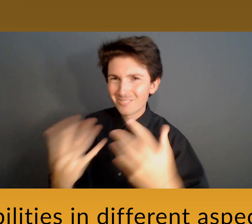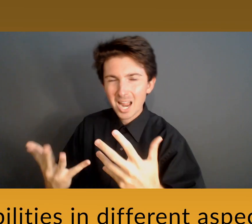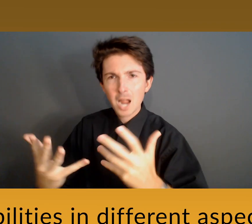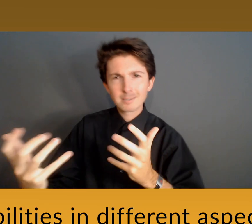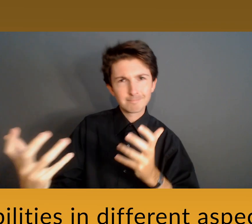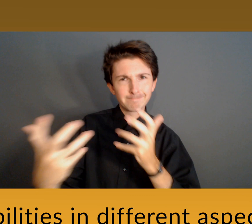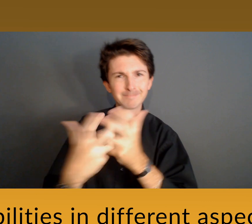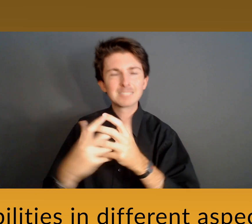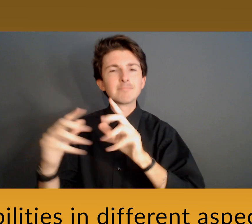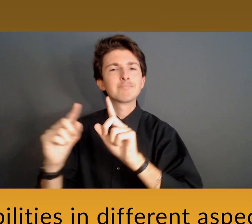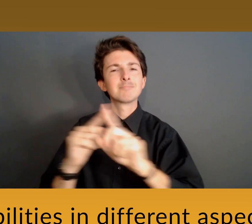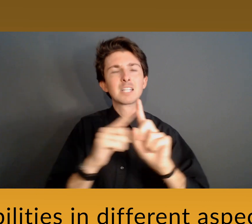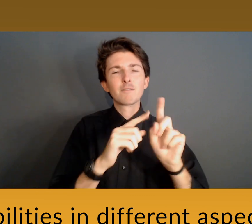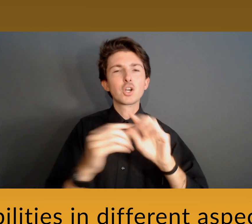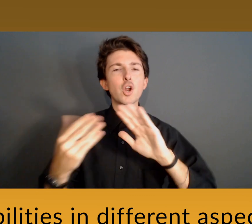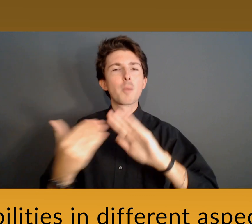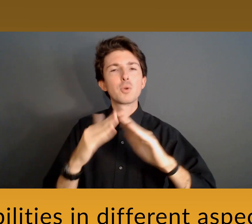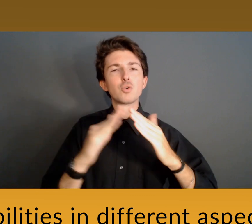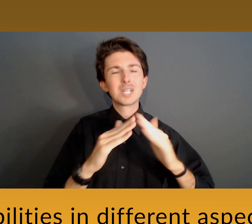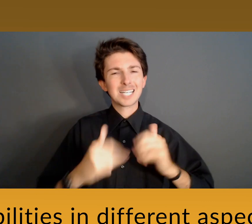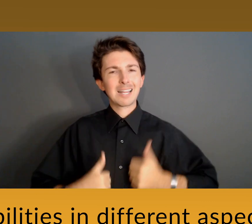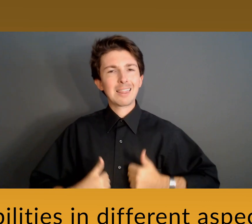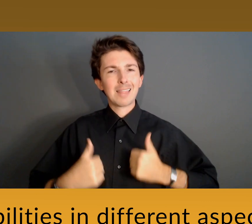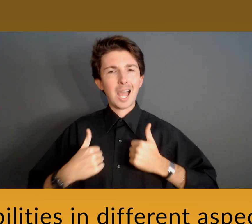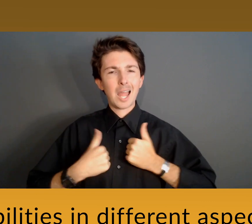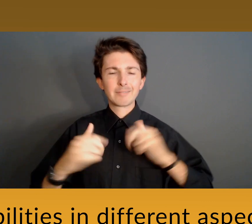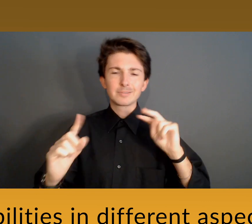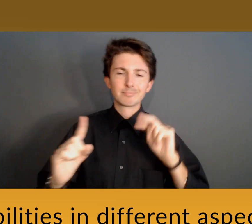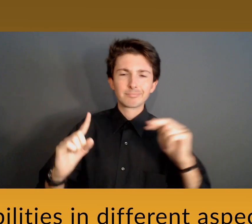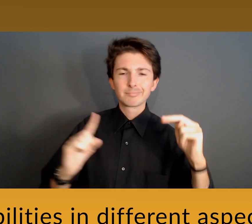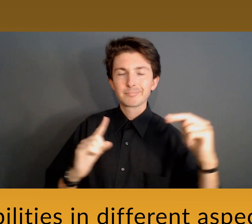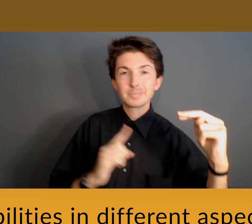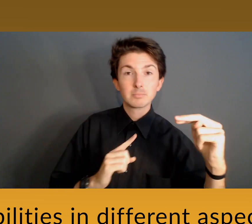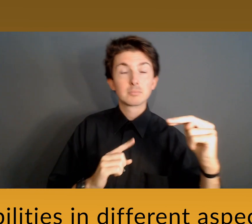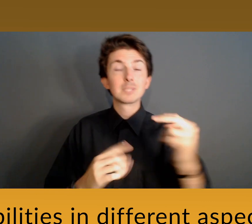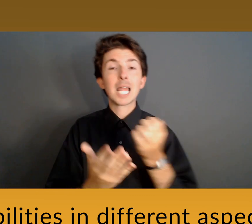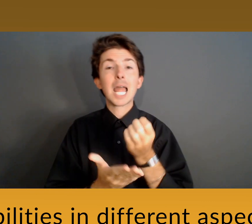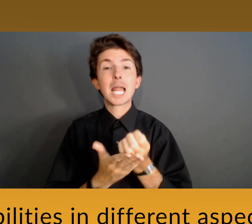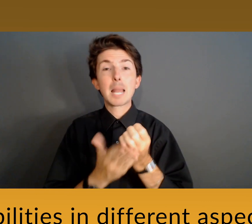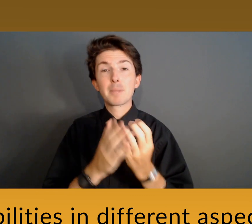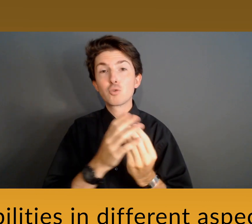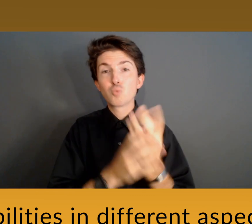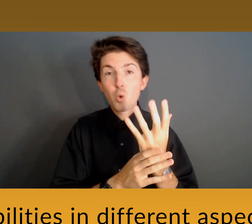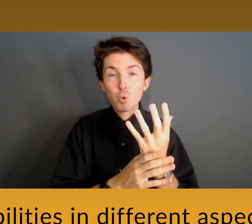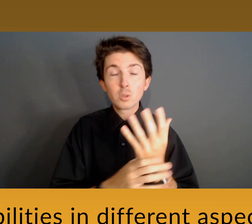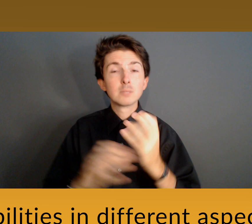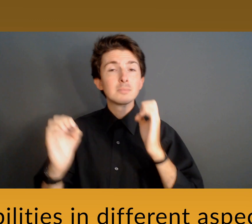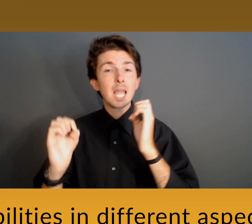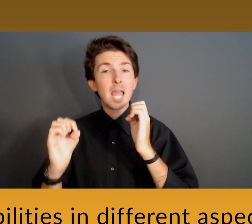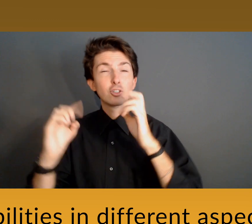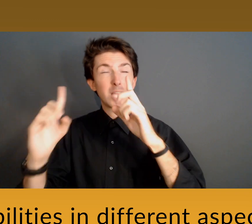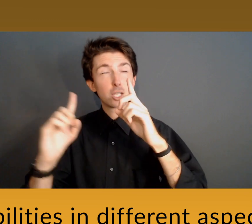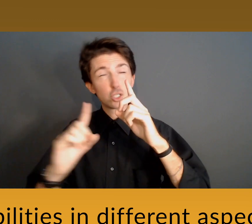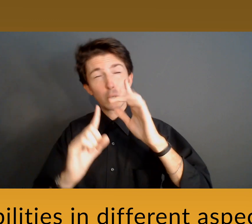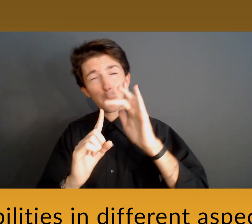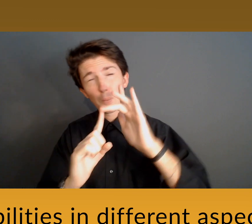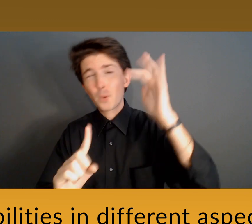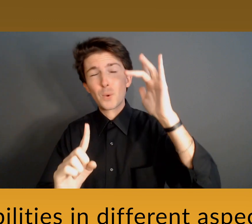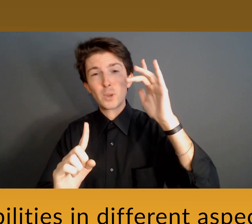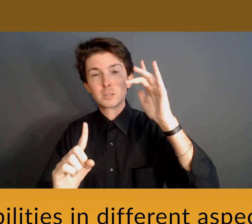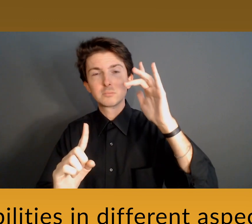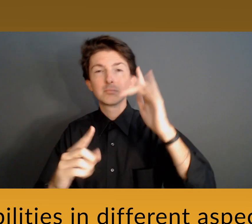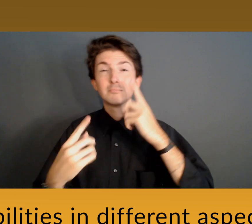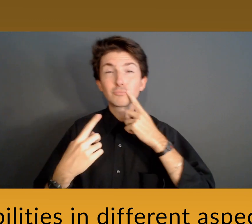in different aspects of community life, including economic growth, educational